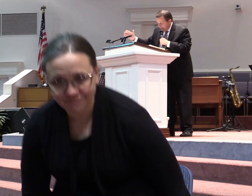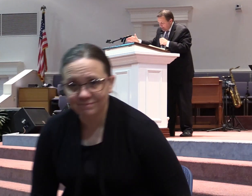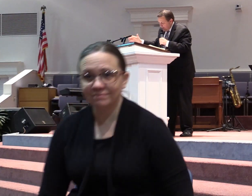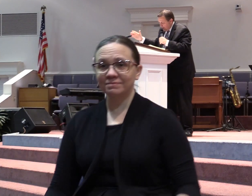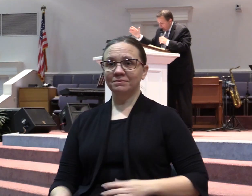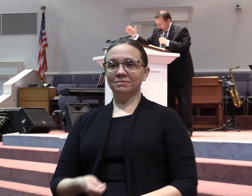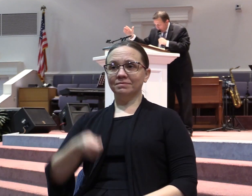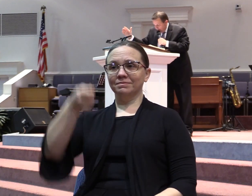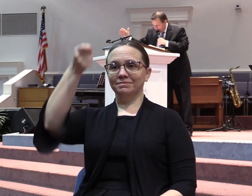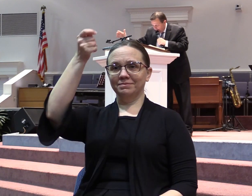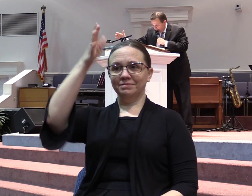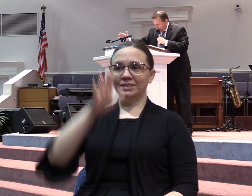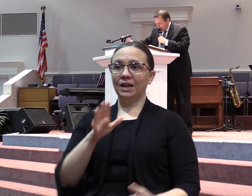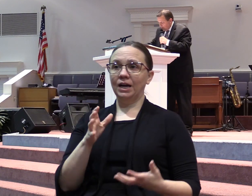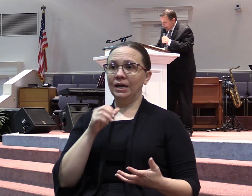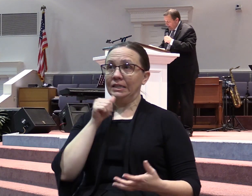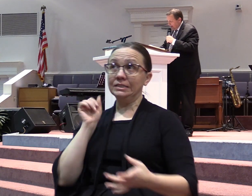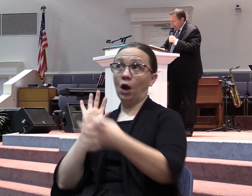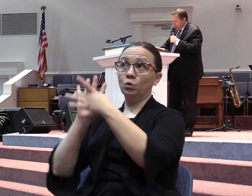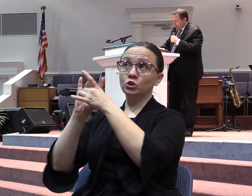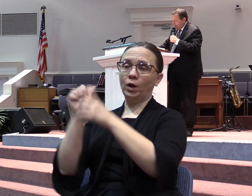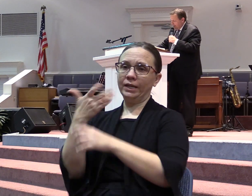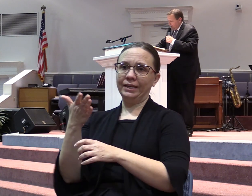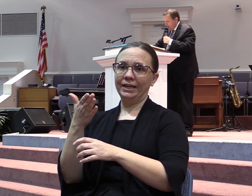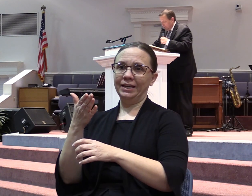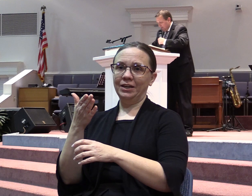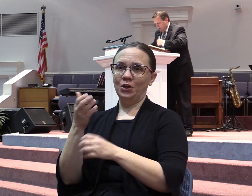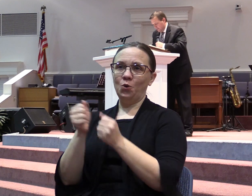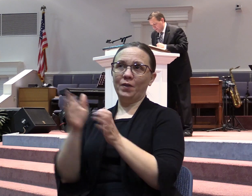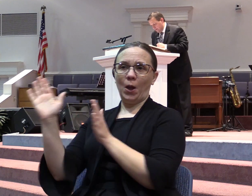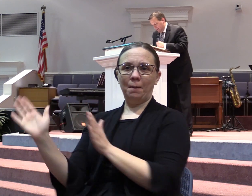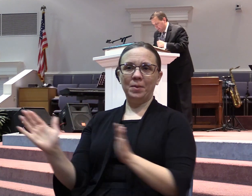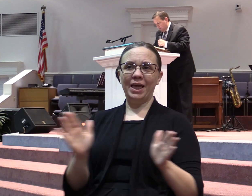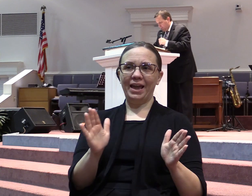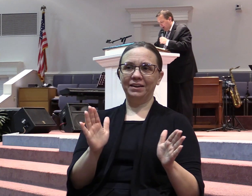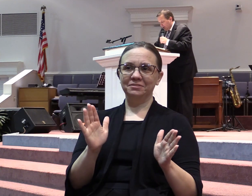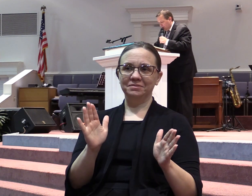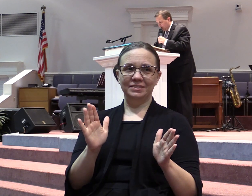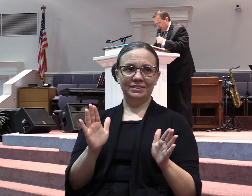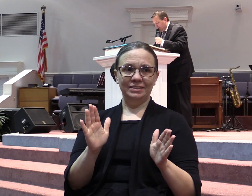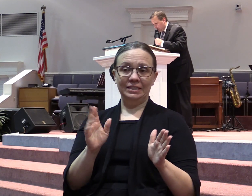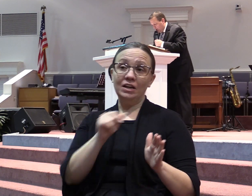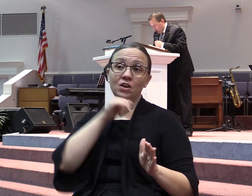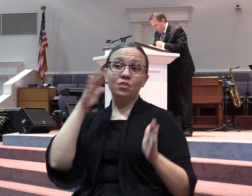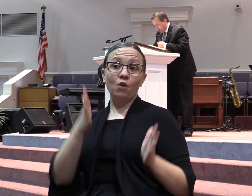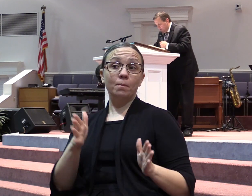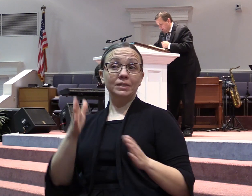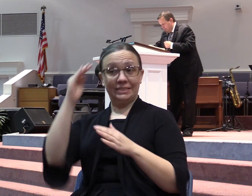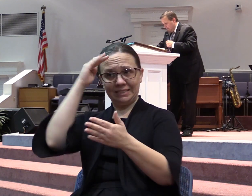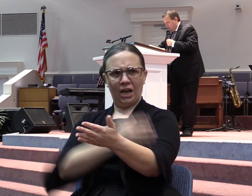God does not restore anything He doesn't plan on reusing. The prodigal received the